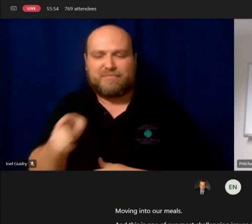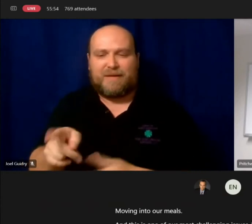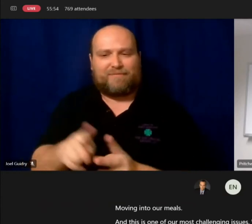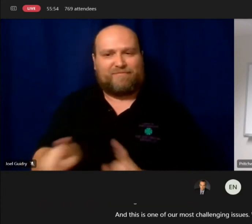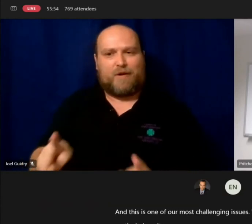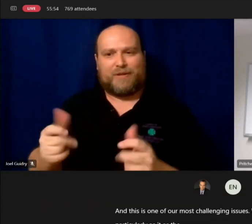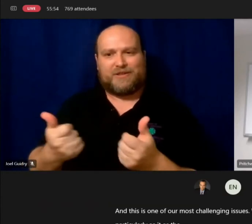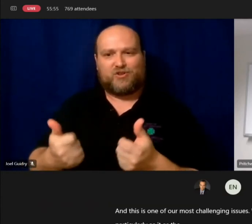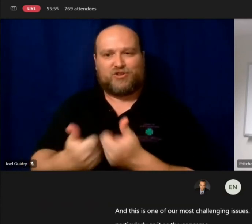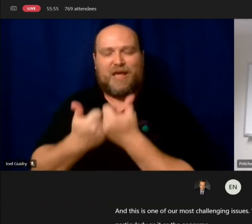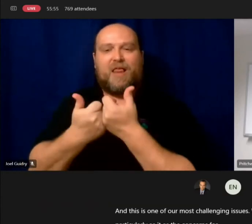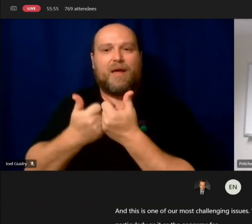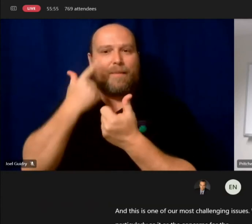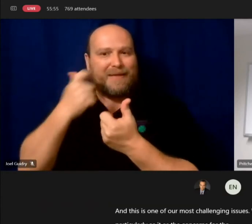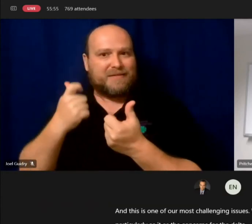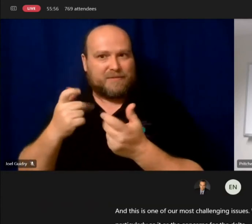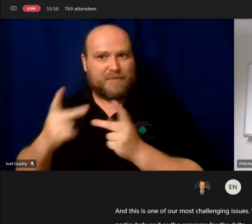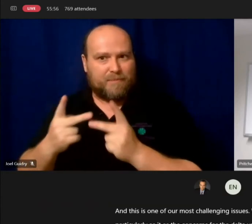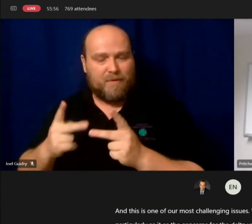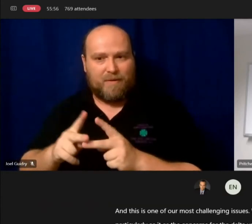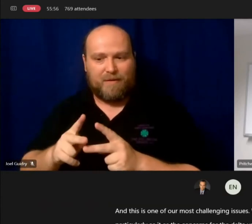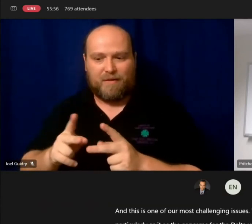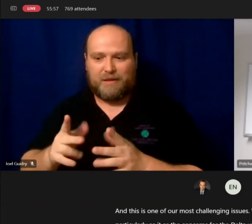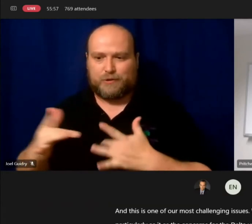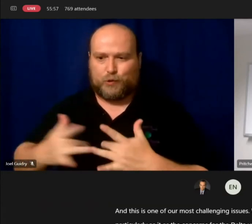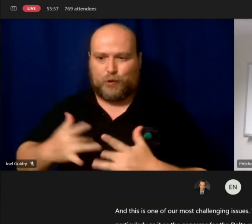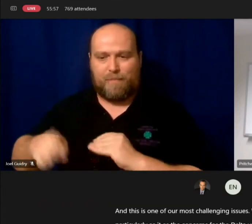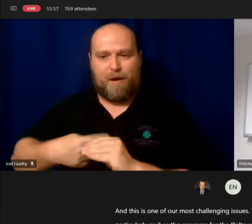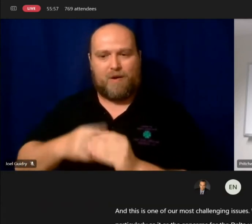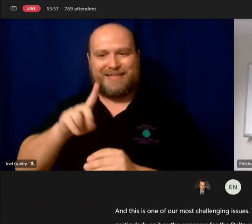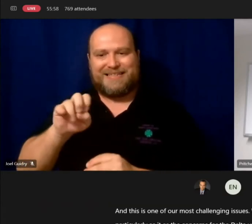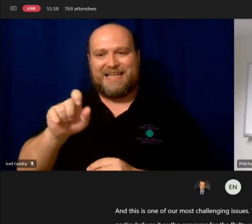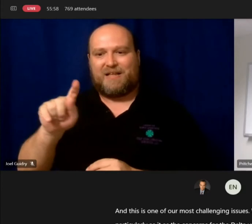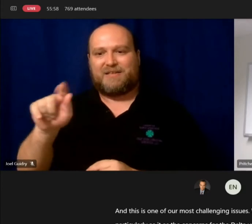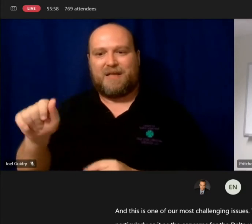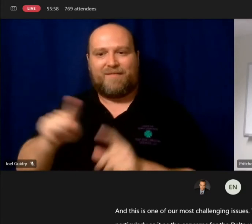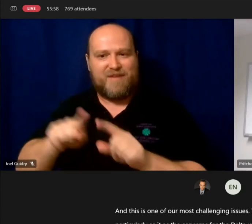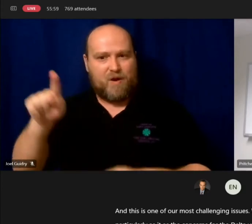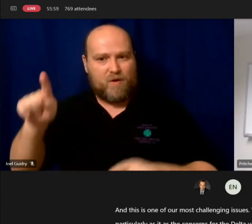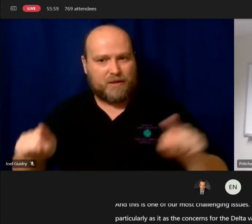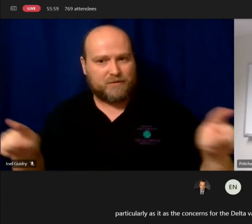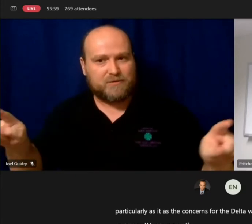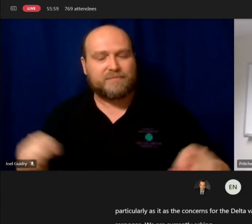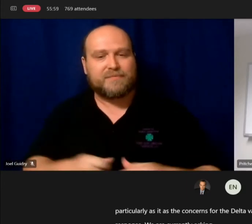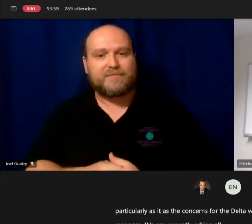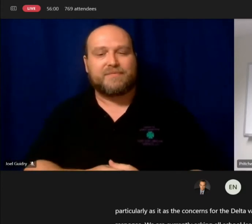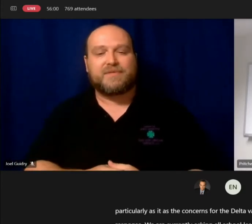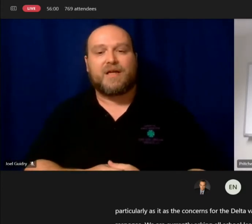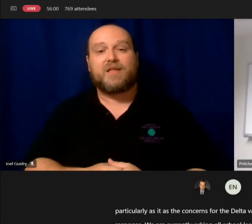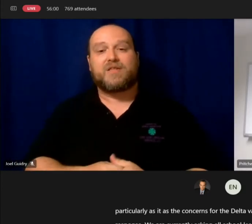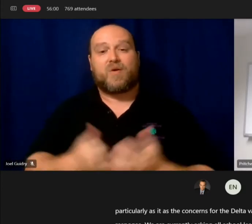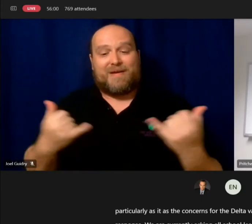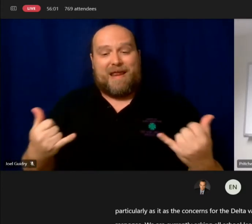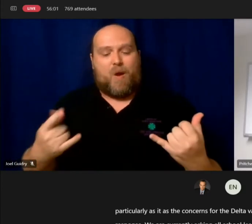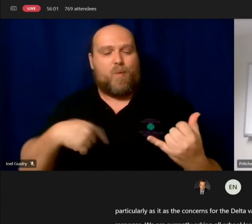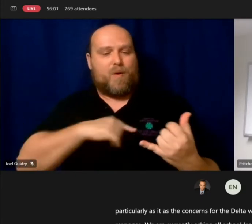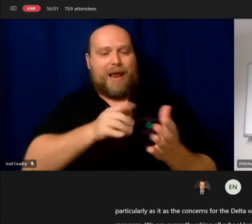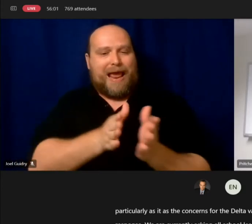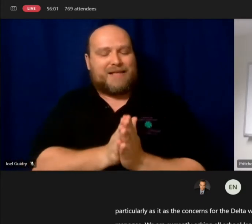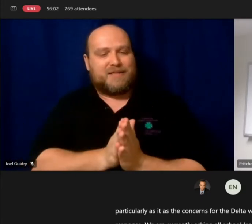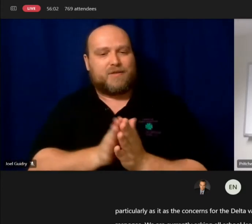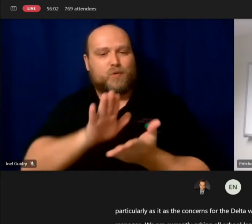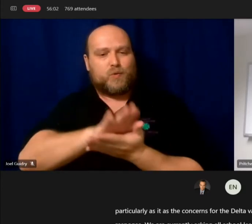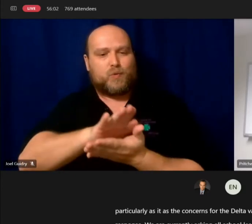Delta variant continue to rise. In response, we are currently asking all school leaders to review their lunch plans and determine additional ways